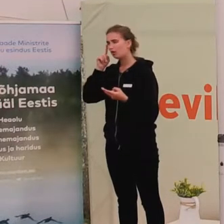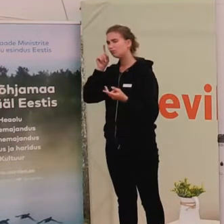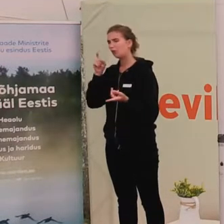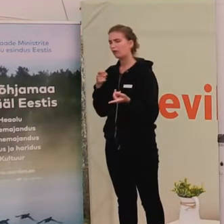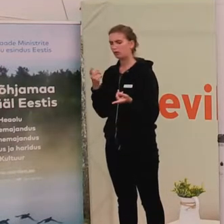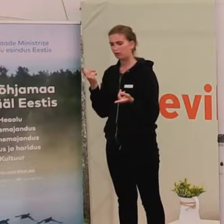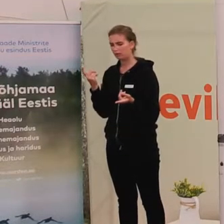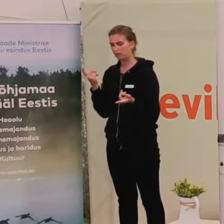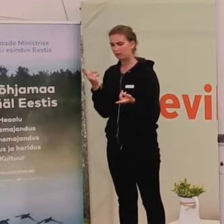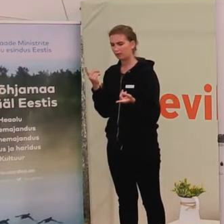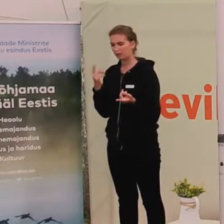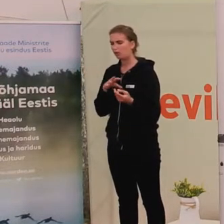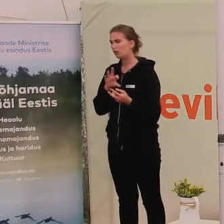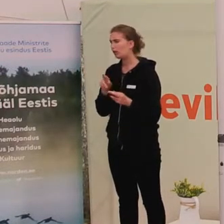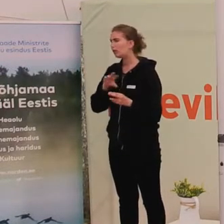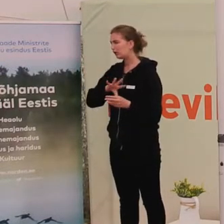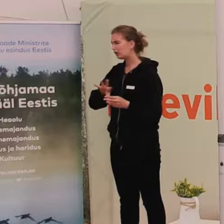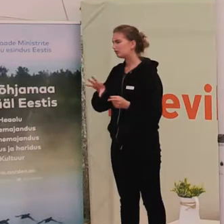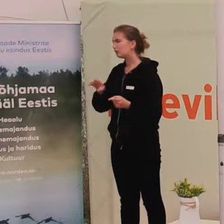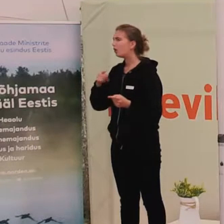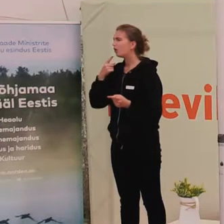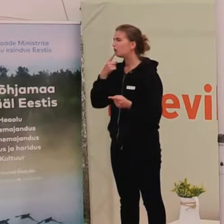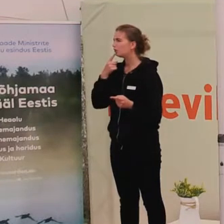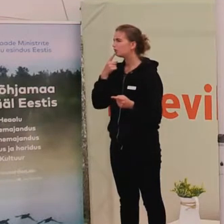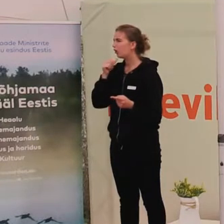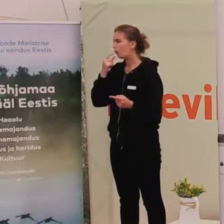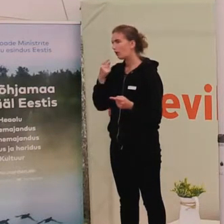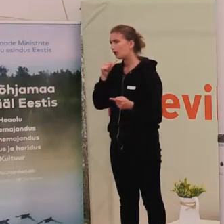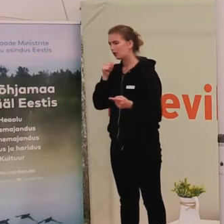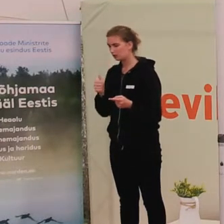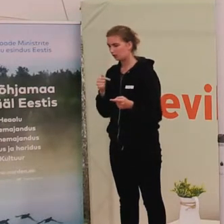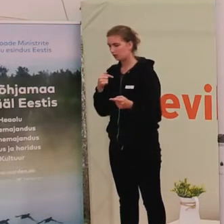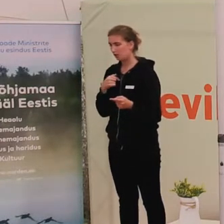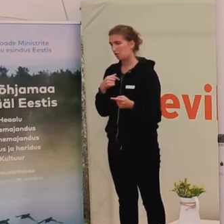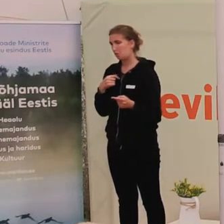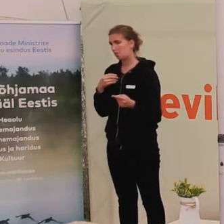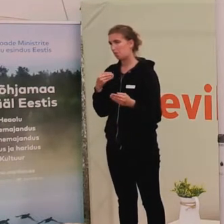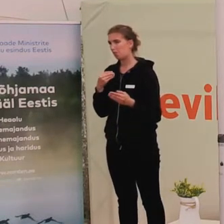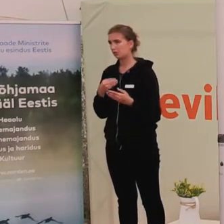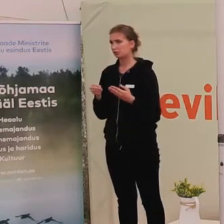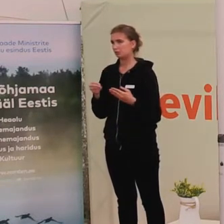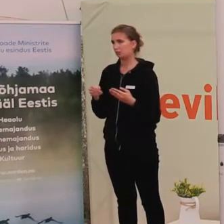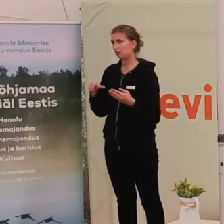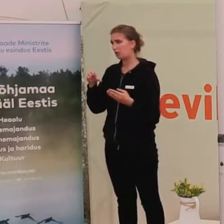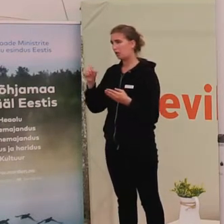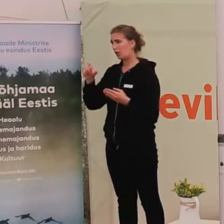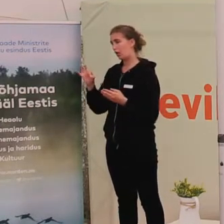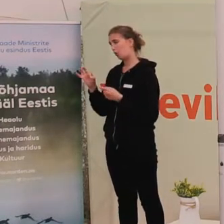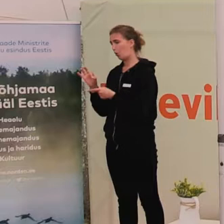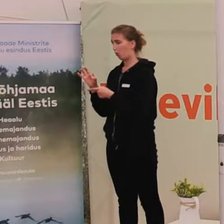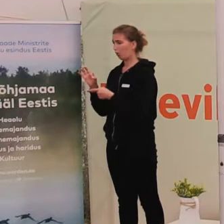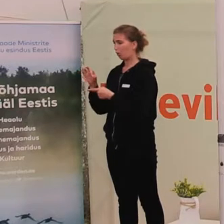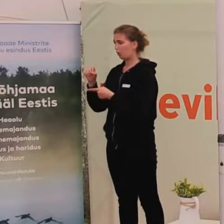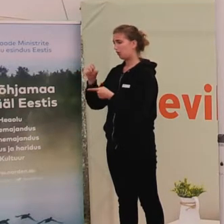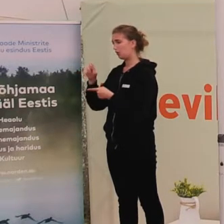think actually we should count everything. But of course you couldn't just like, okay, I bought some eco-labeled product. Now I can go to Thailand without a problem. Of